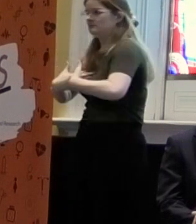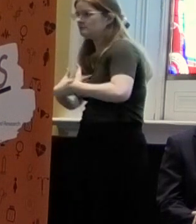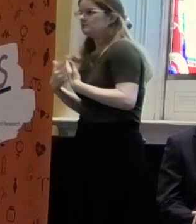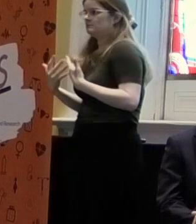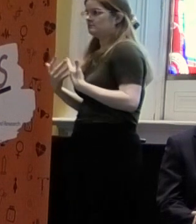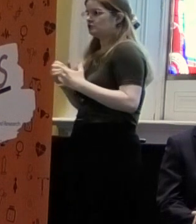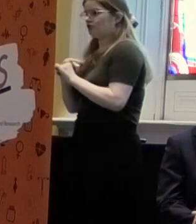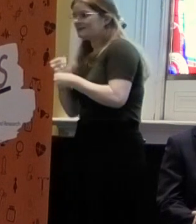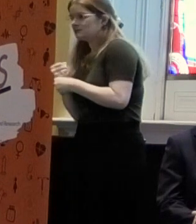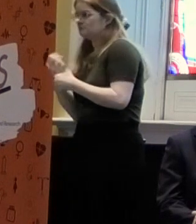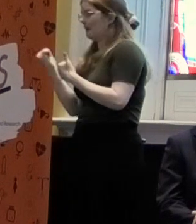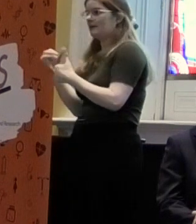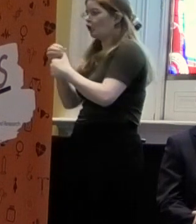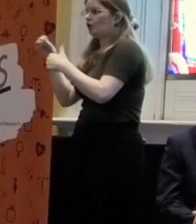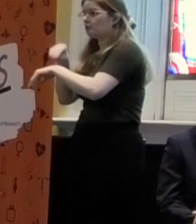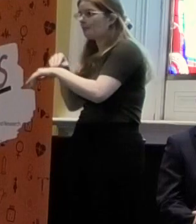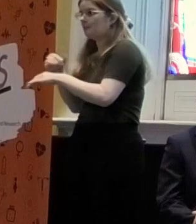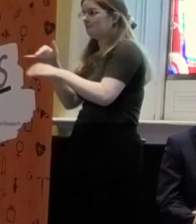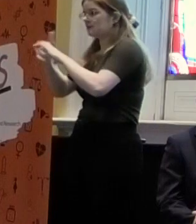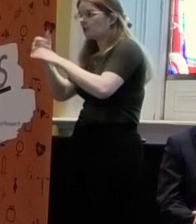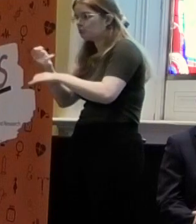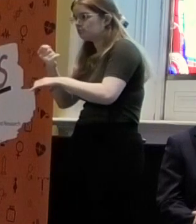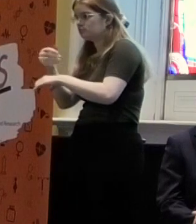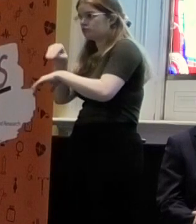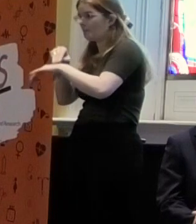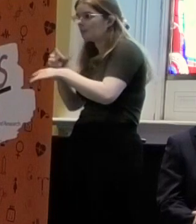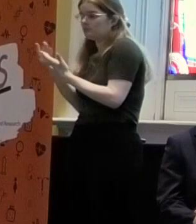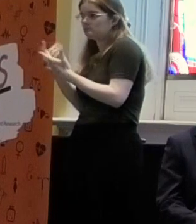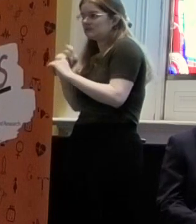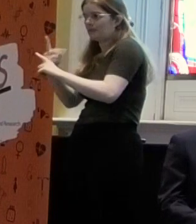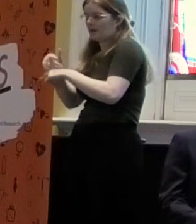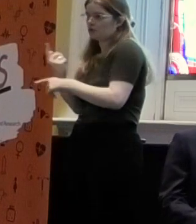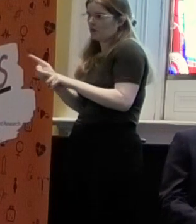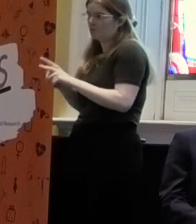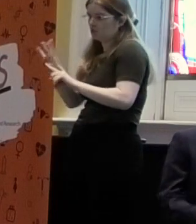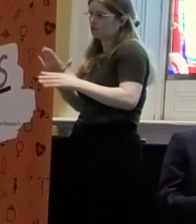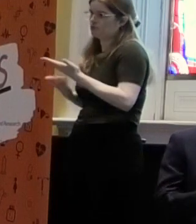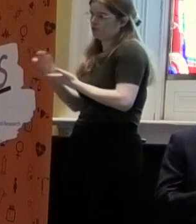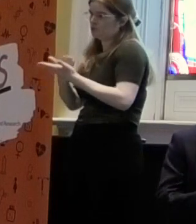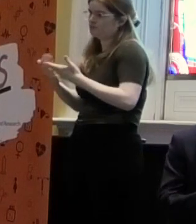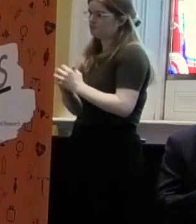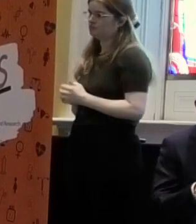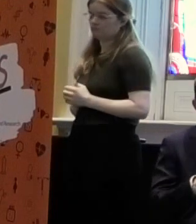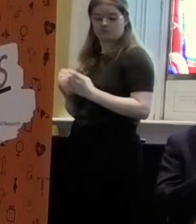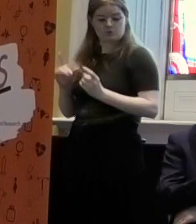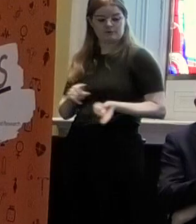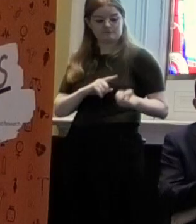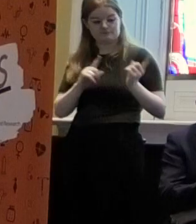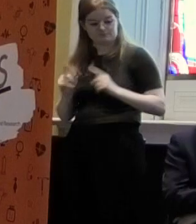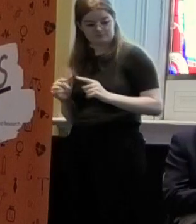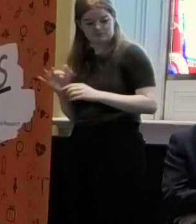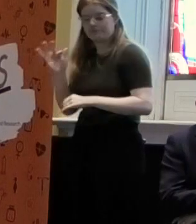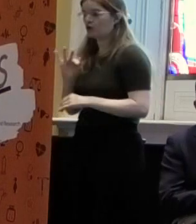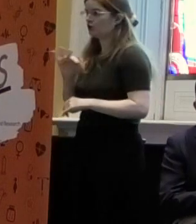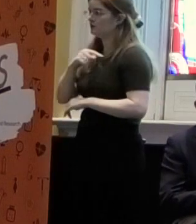is other issues going on, be they medical issues or fetal issues. Okay, thank you. And Fergal, tell us about the work you do. Well,